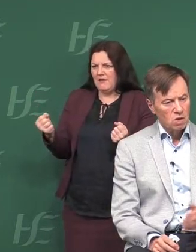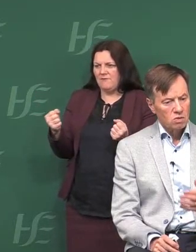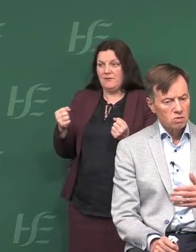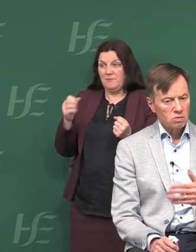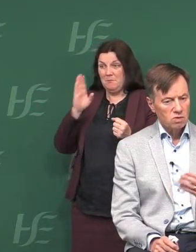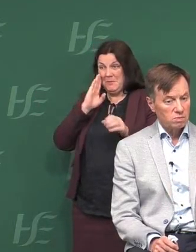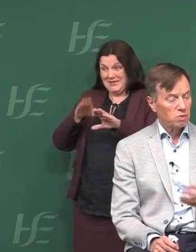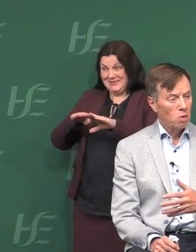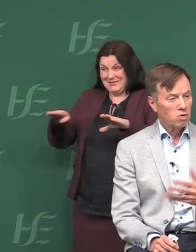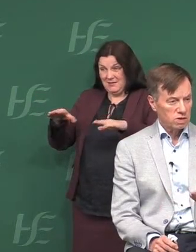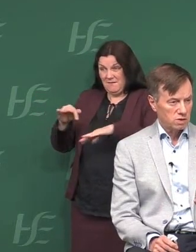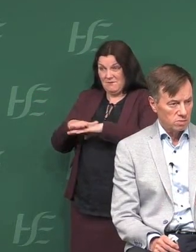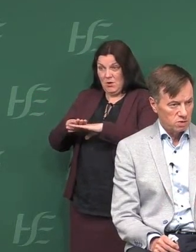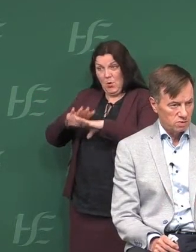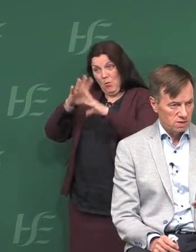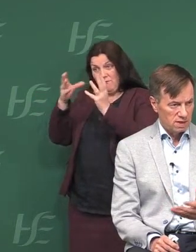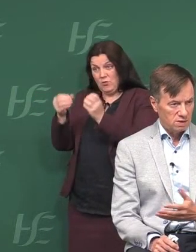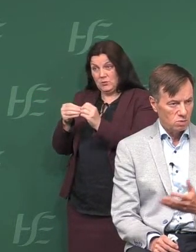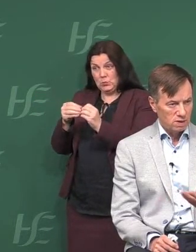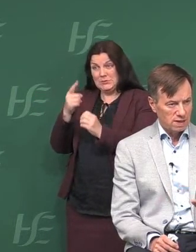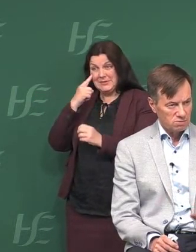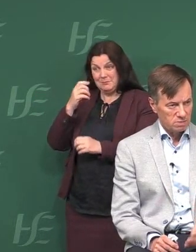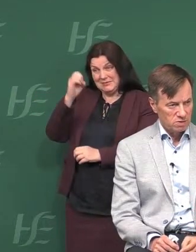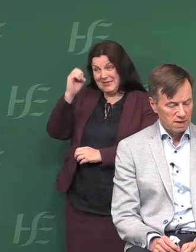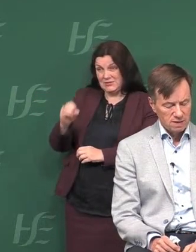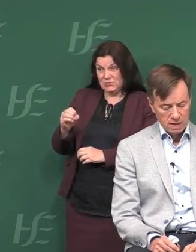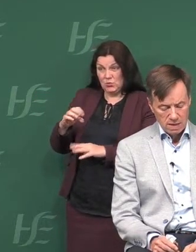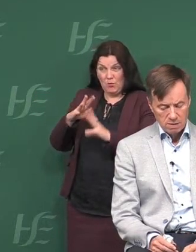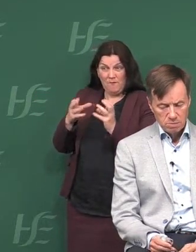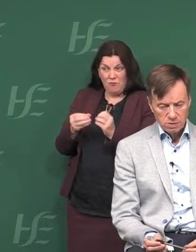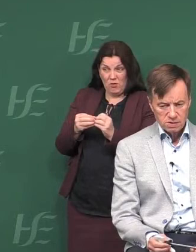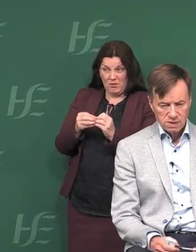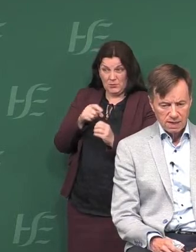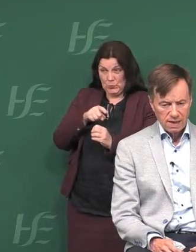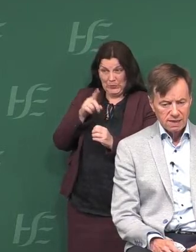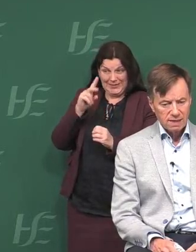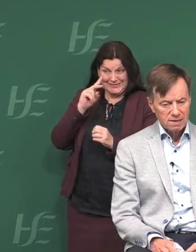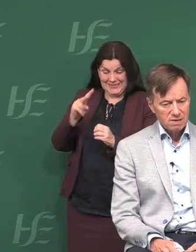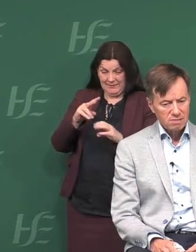beds. So just in proportionate terms, you can see what that represents.